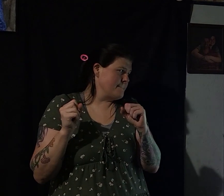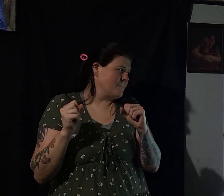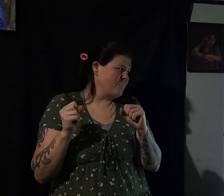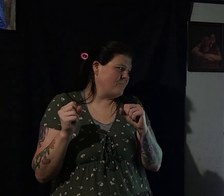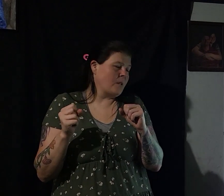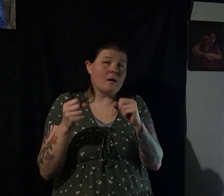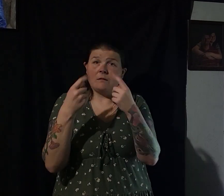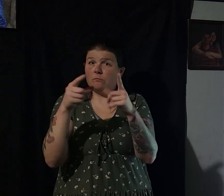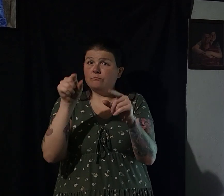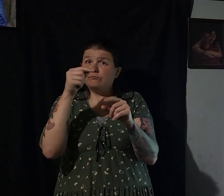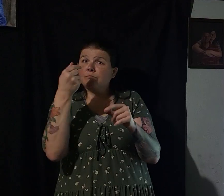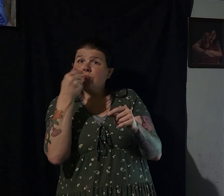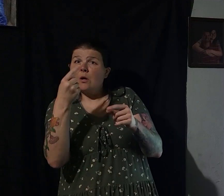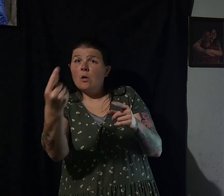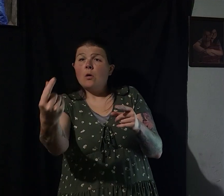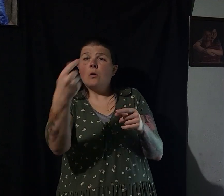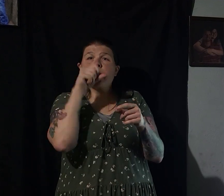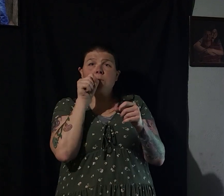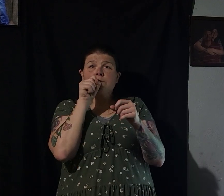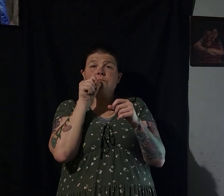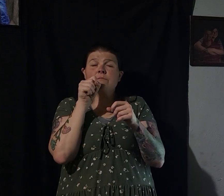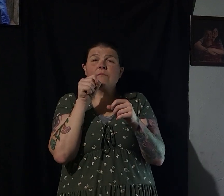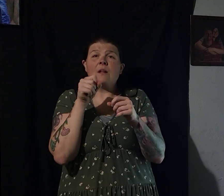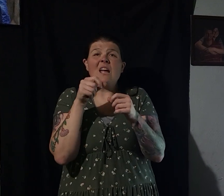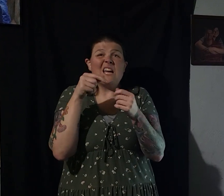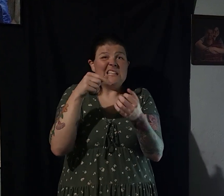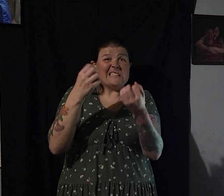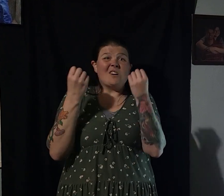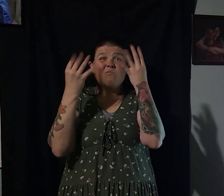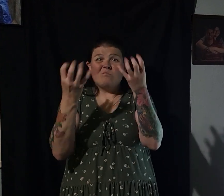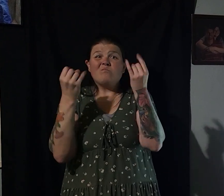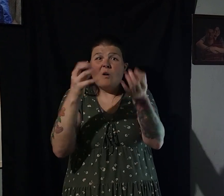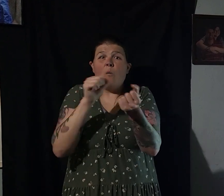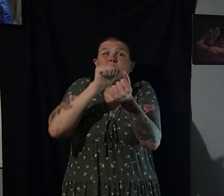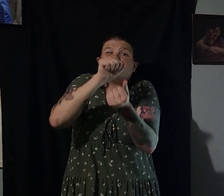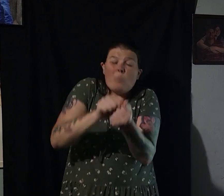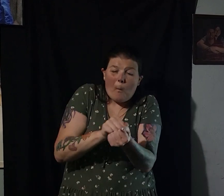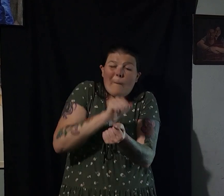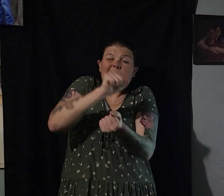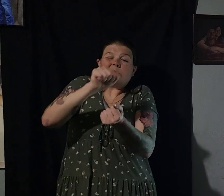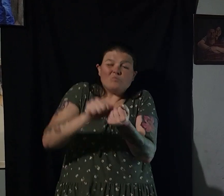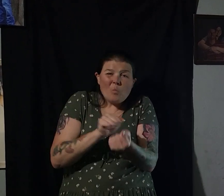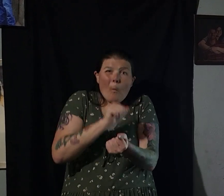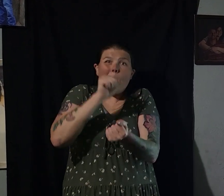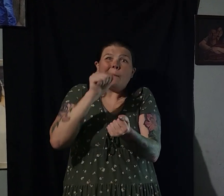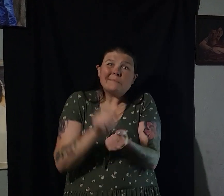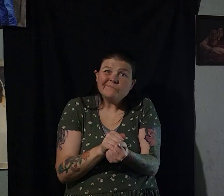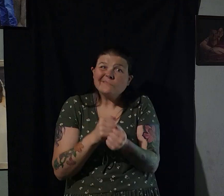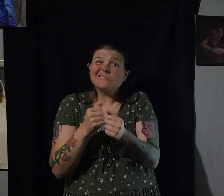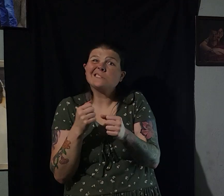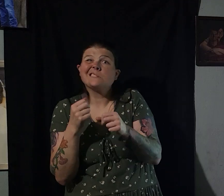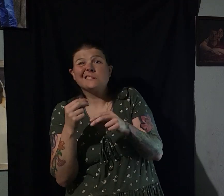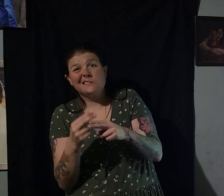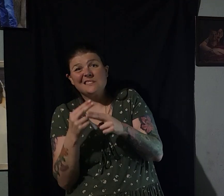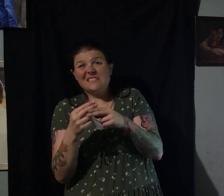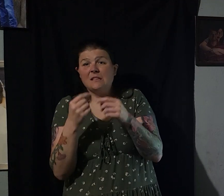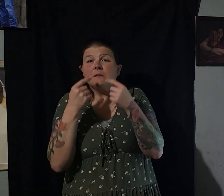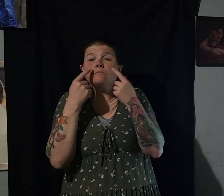Then the tongue flies back, and there's a lot of chomping and chewing, and perhaps a few bits of insect leg fluttering